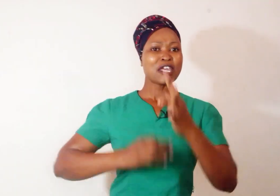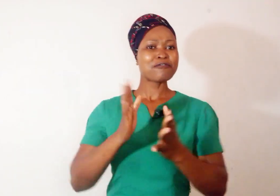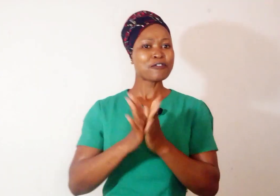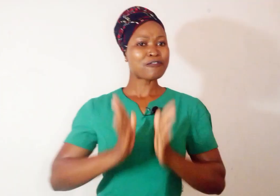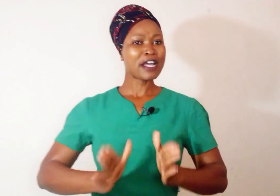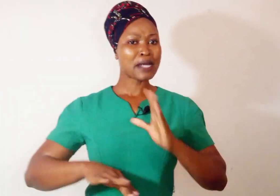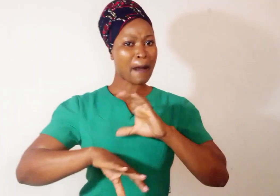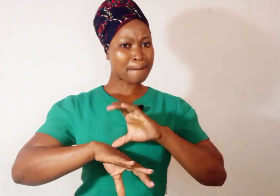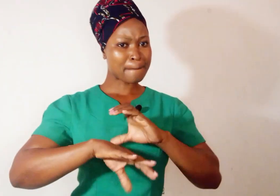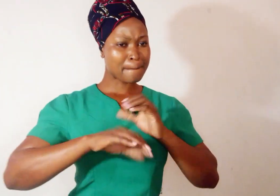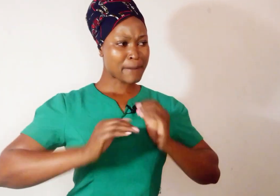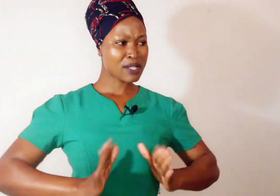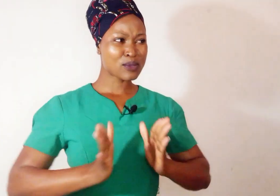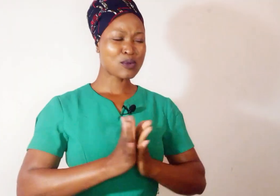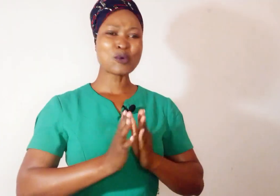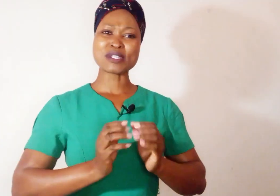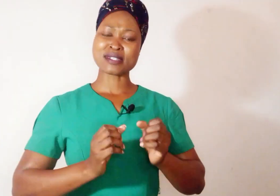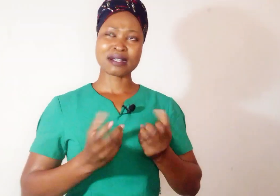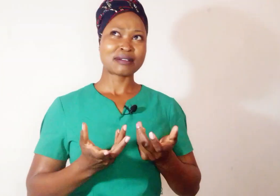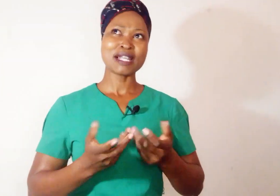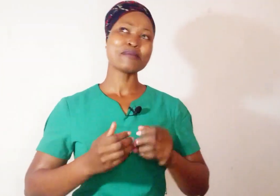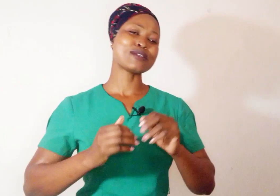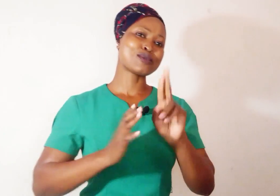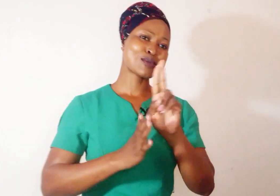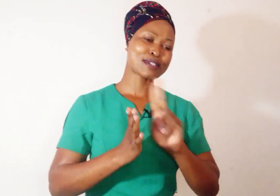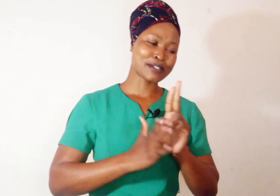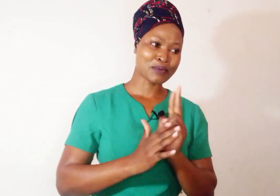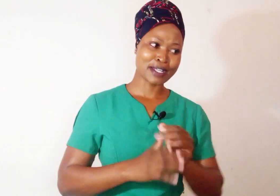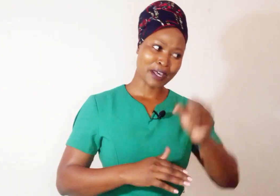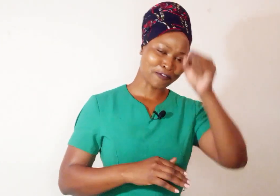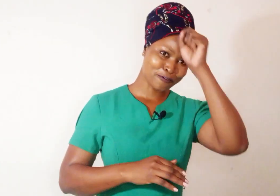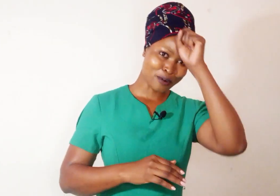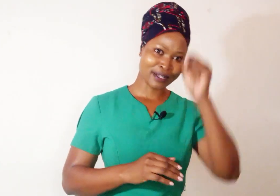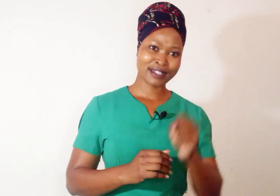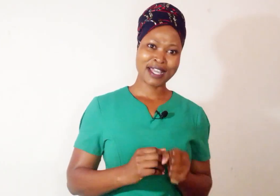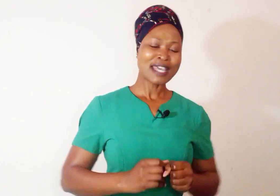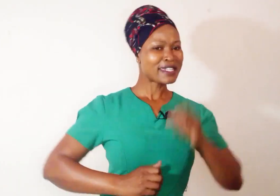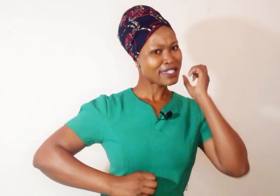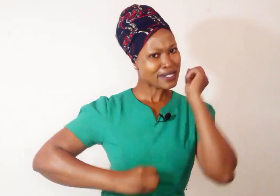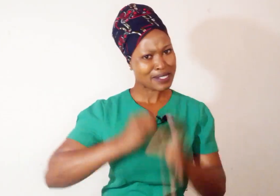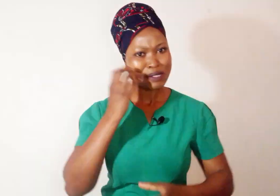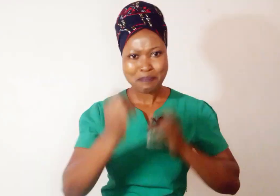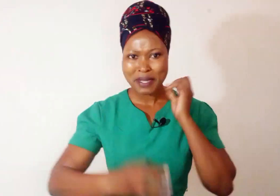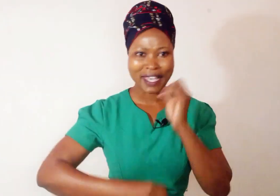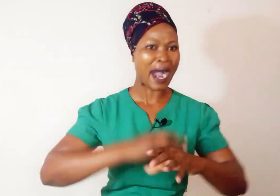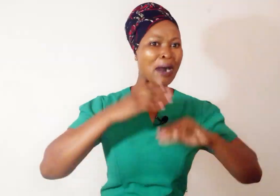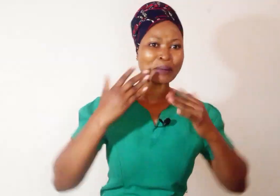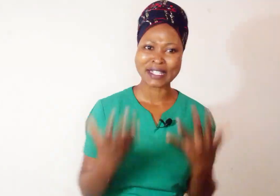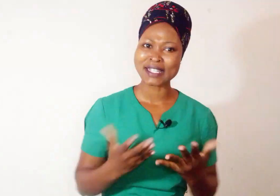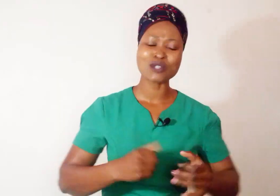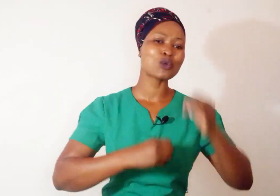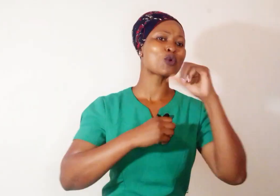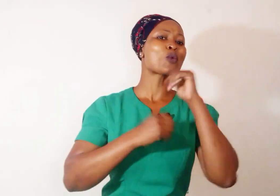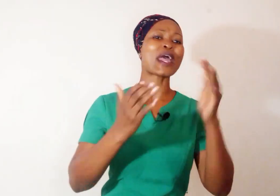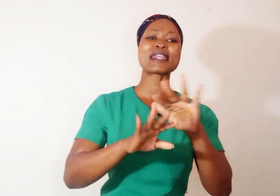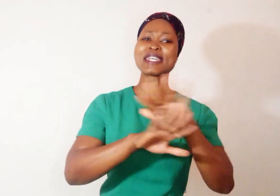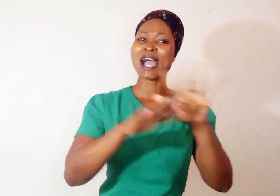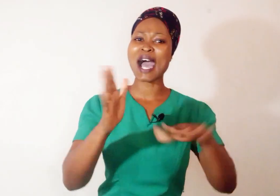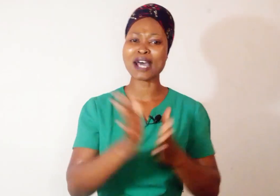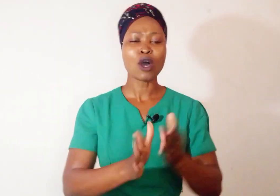If you find a person who is, let me use that word, a fool, they just speak howly. They don't know where they are,